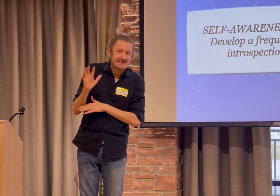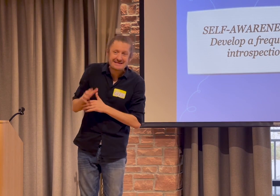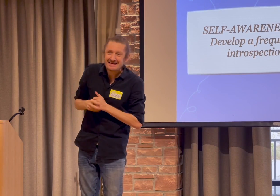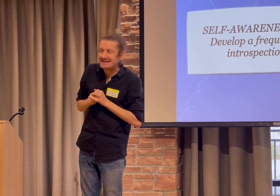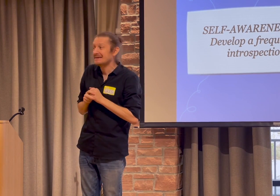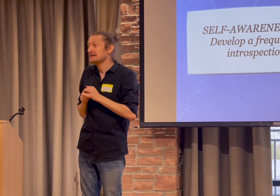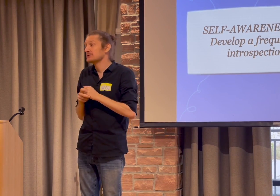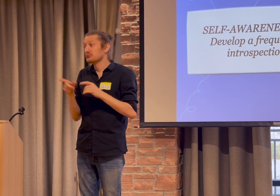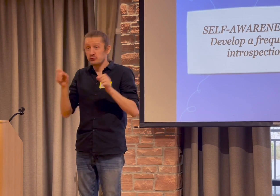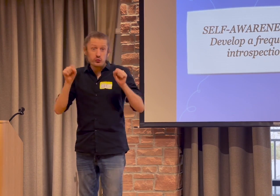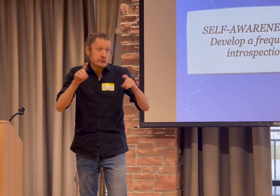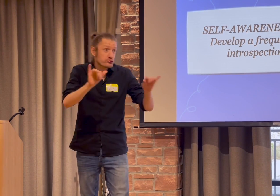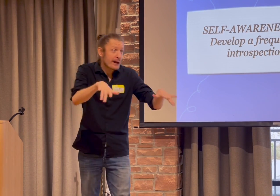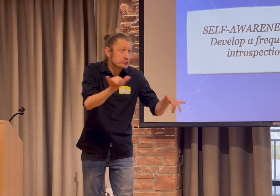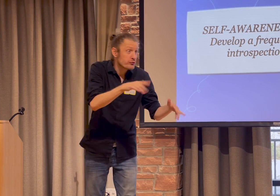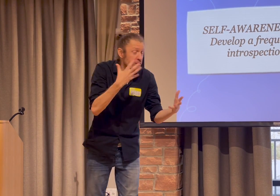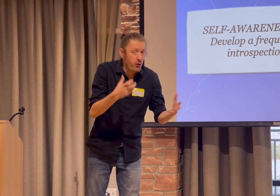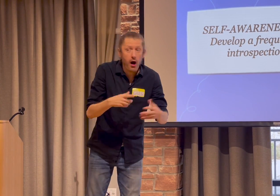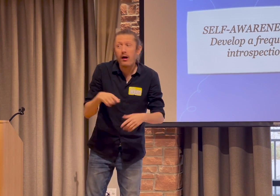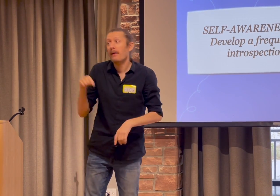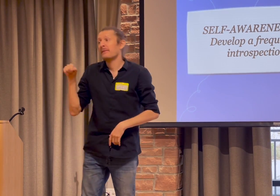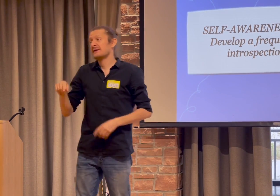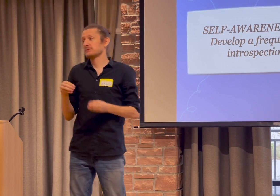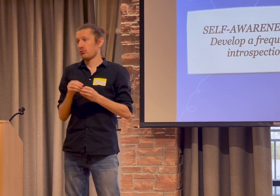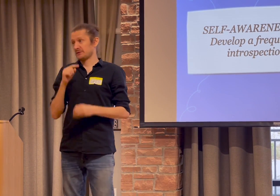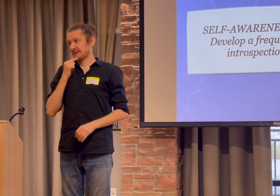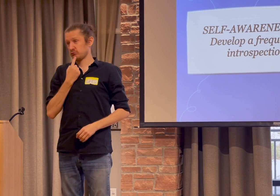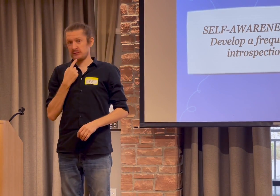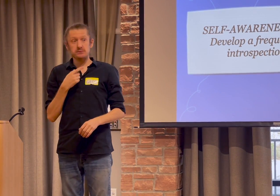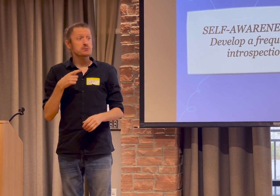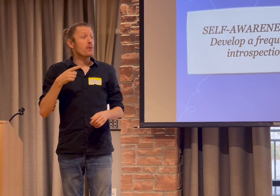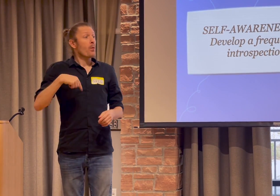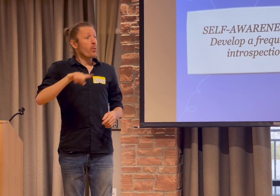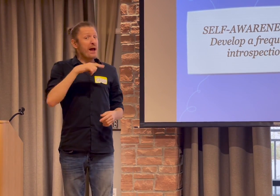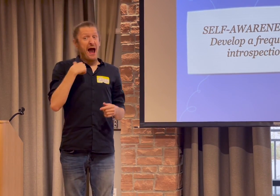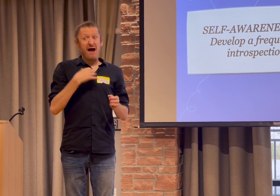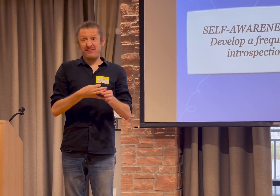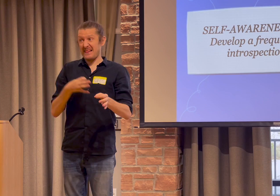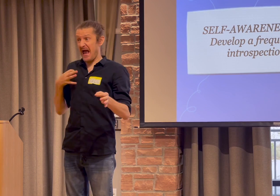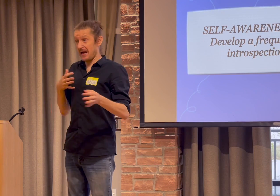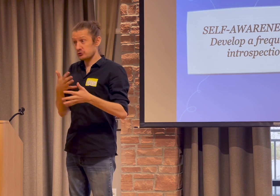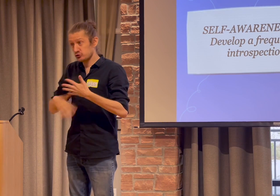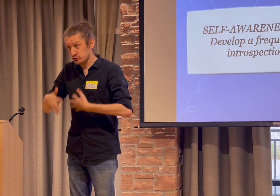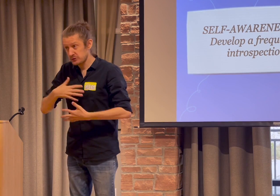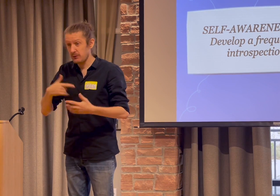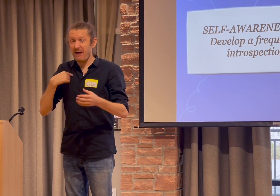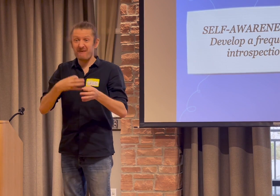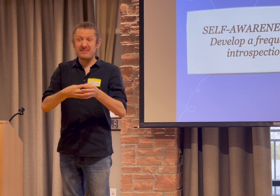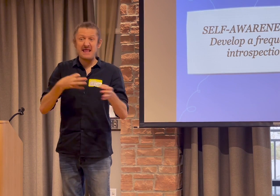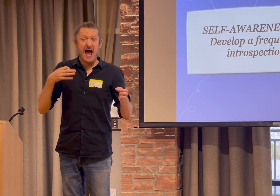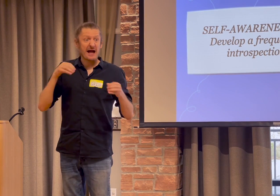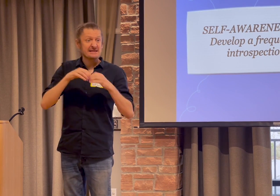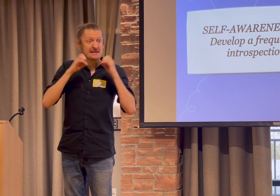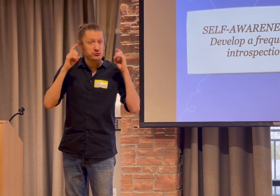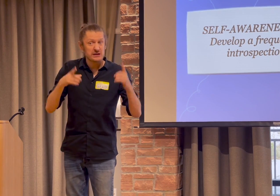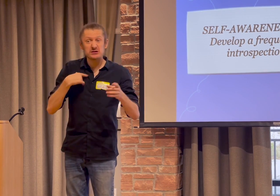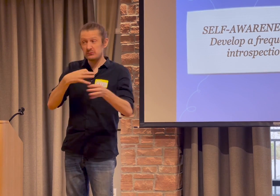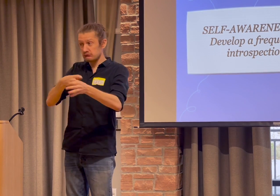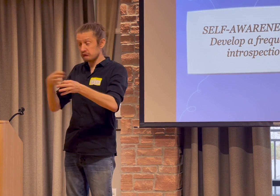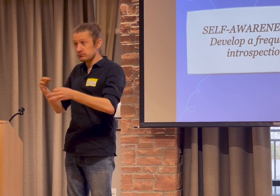This sounds like, oh, meditate, sit in the forest. You can do that if you'd like to. But this is